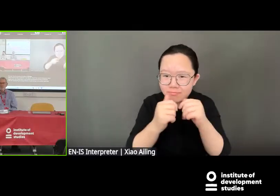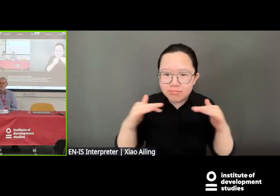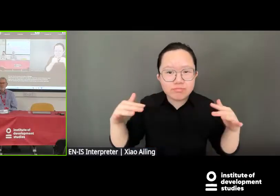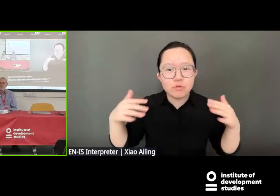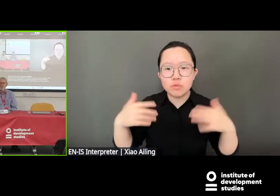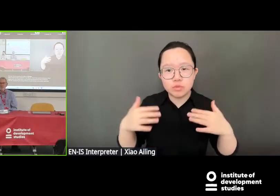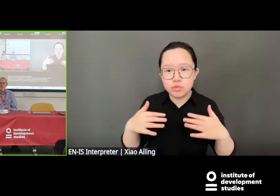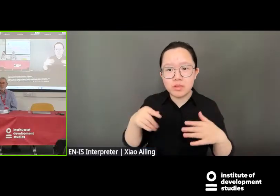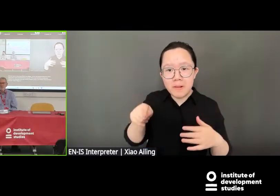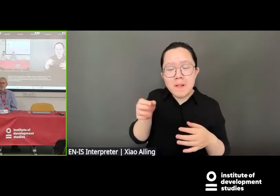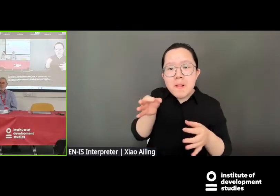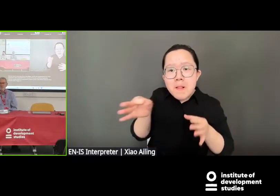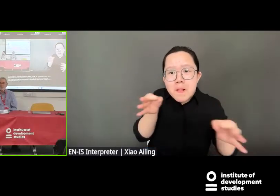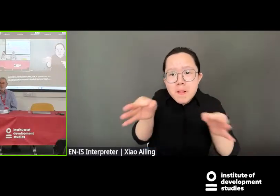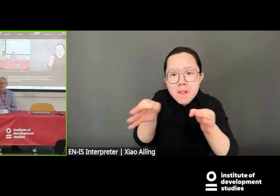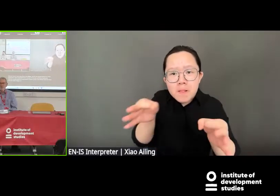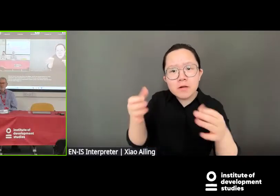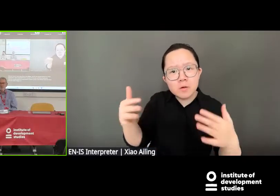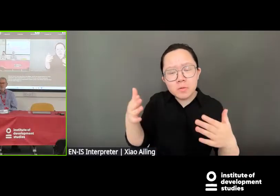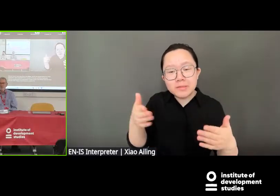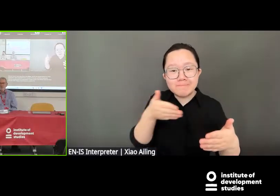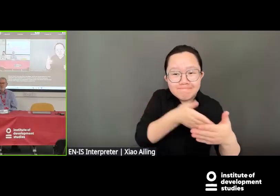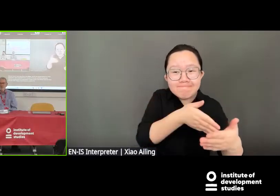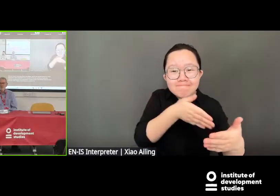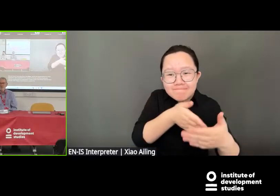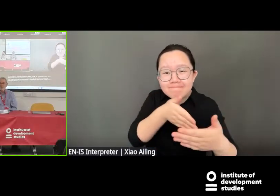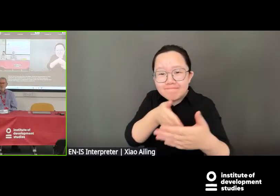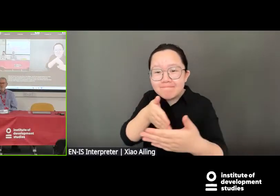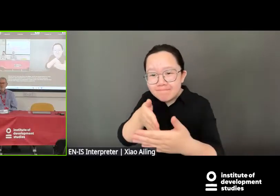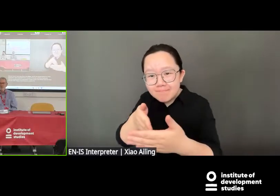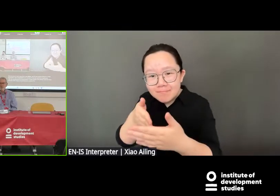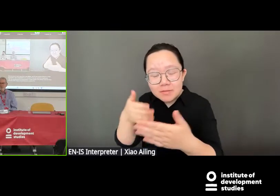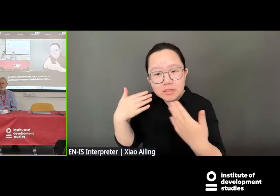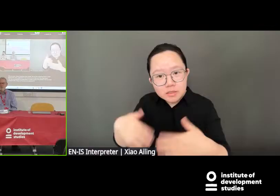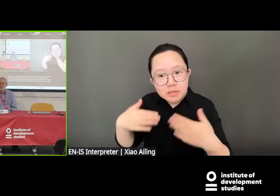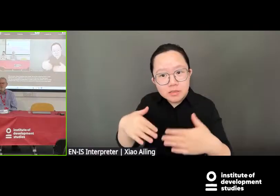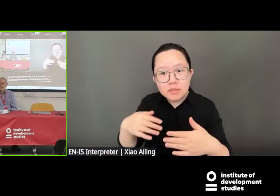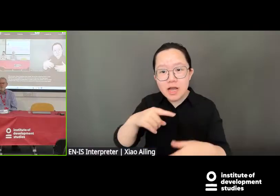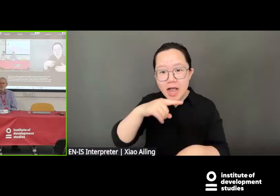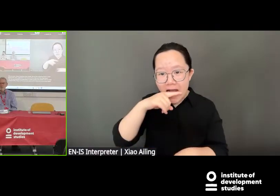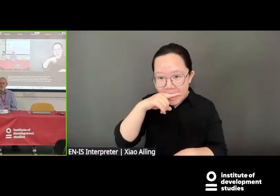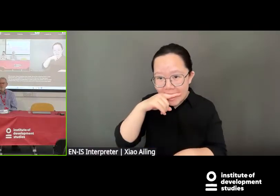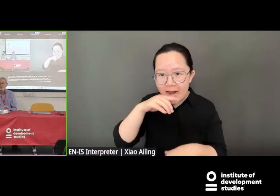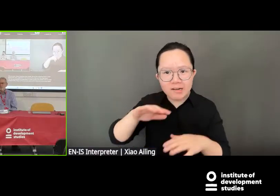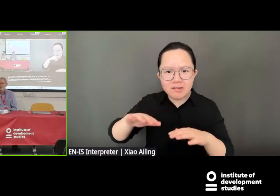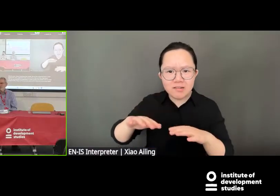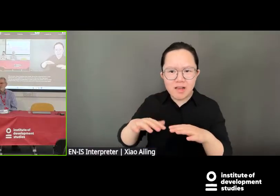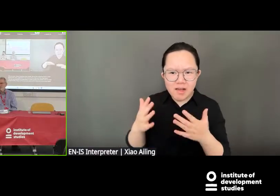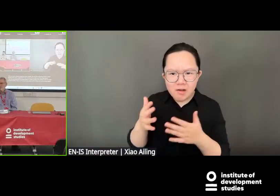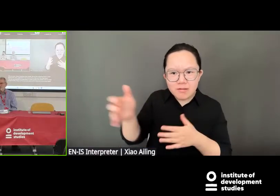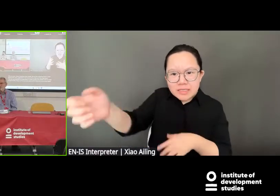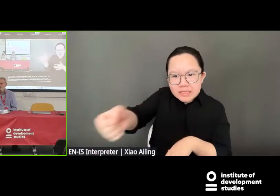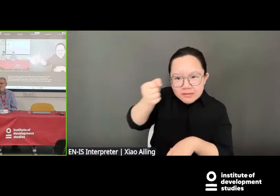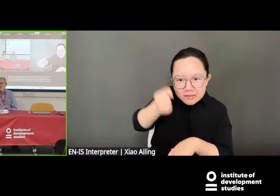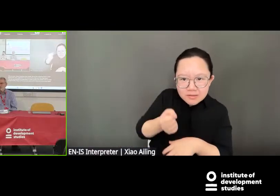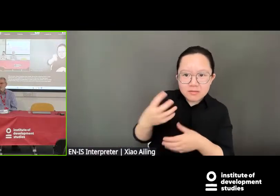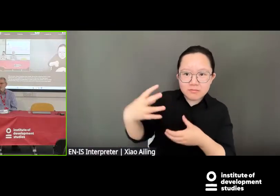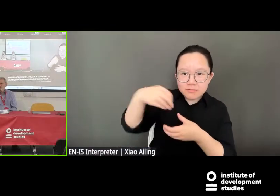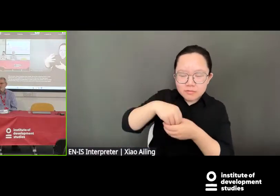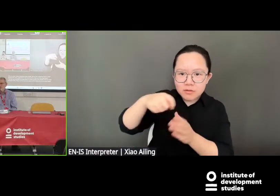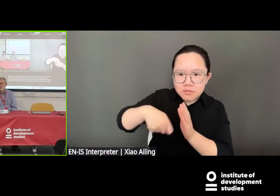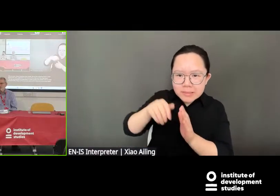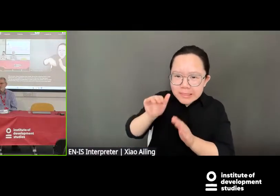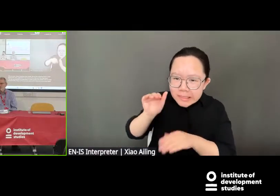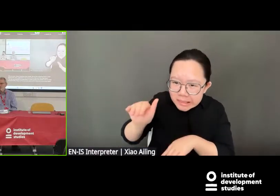a longer and more proactive approach to recruitment to encourage people from more marginalized, from